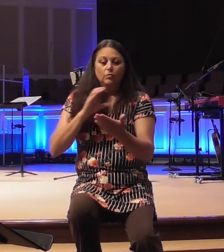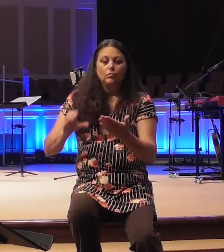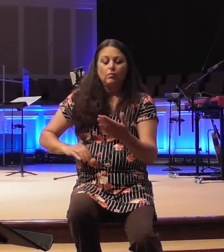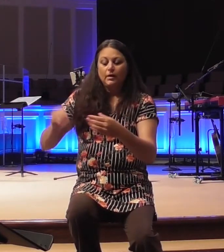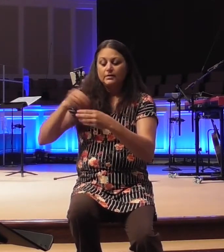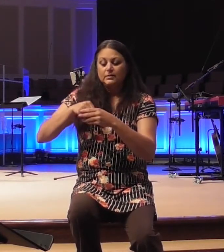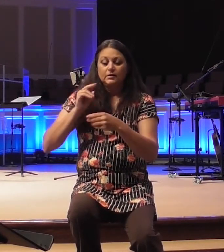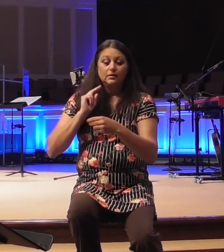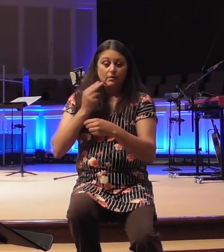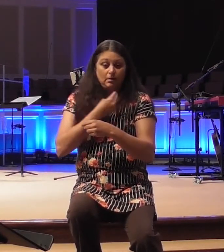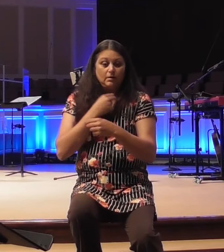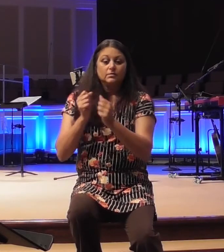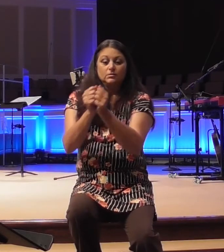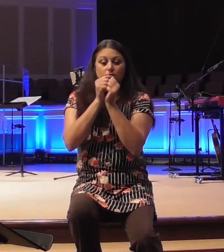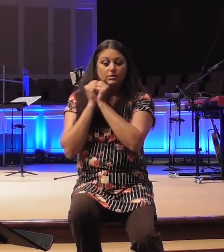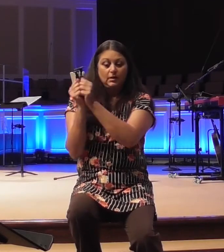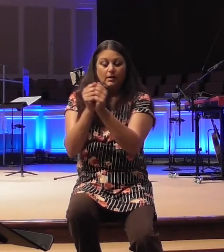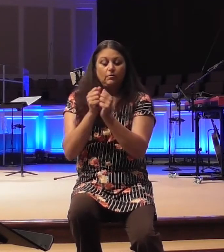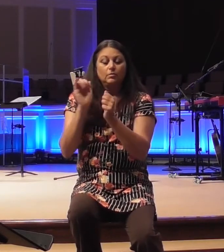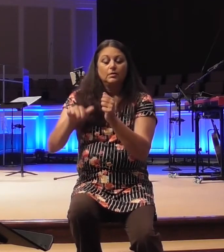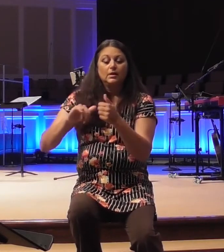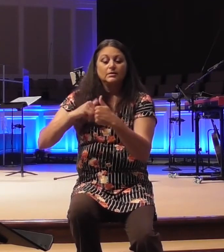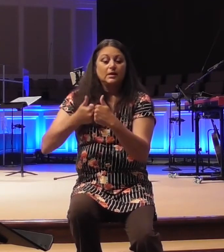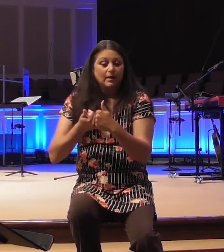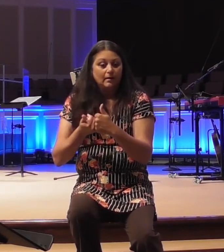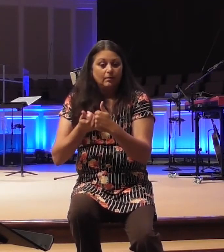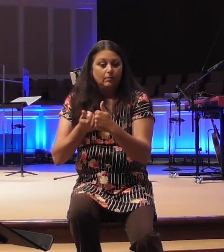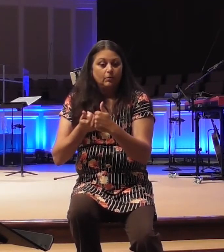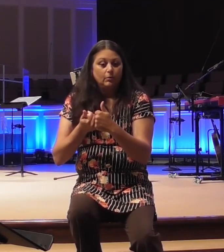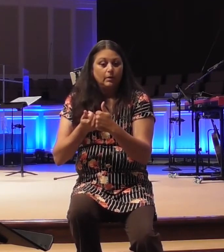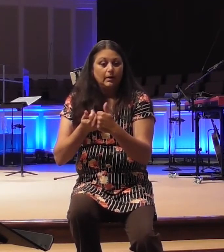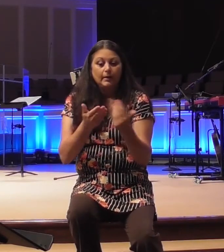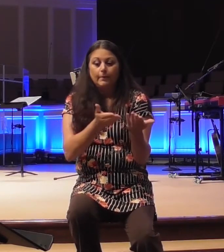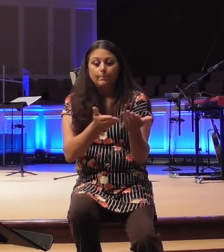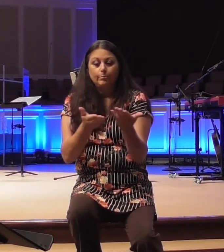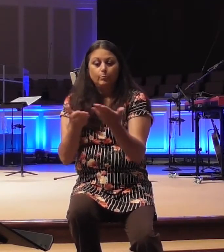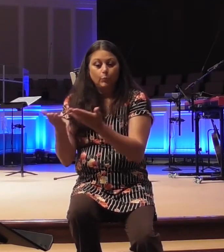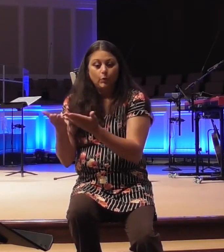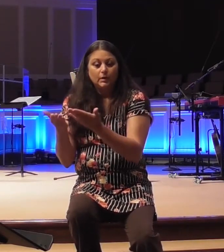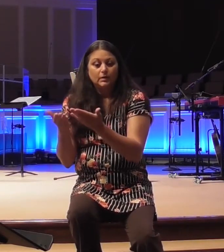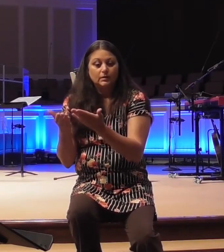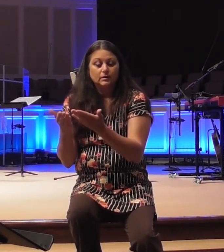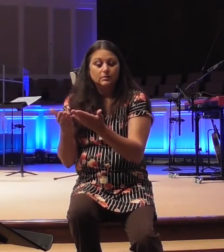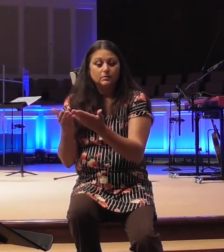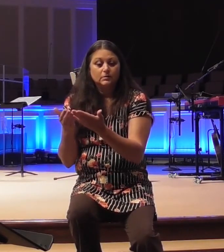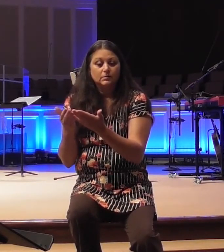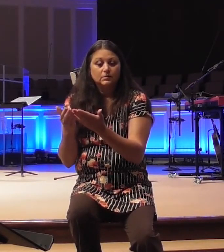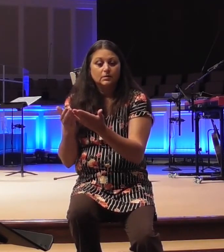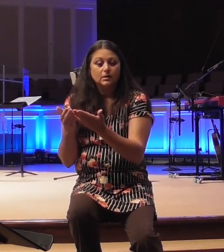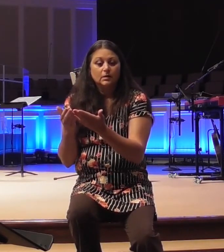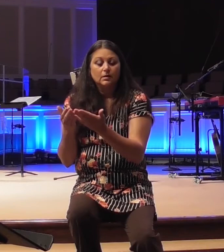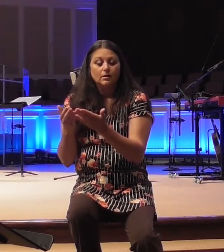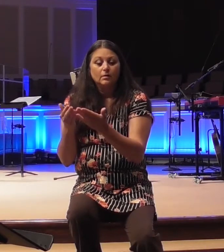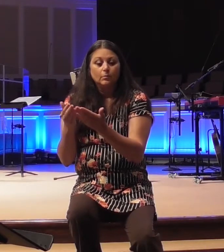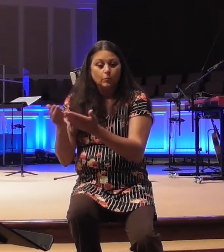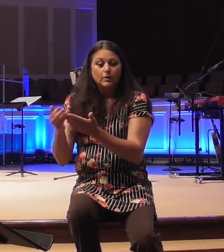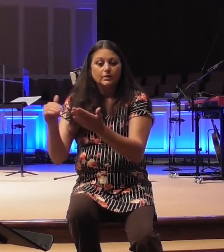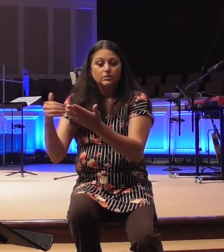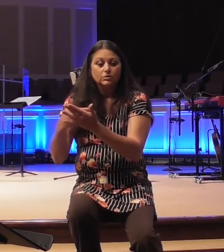It's going to be the way in which he brings restoration to our families and friendships and workplaces and city and